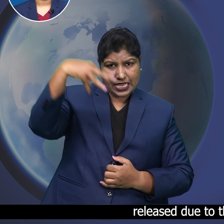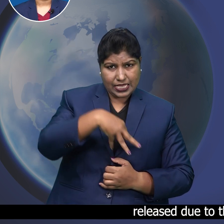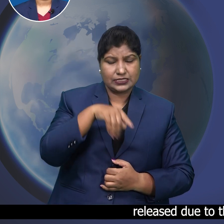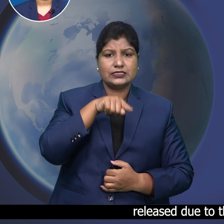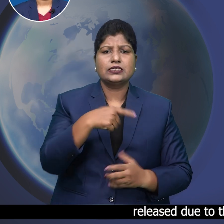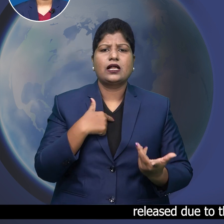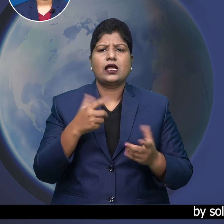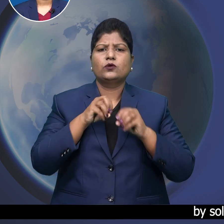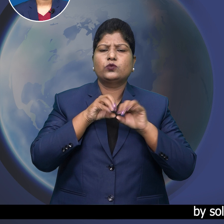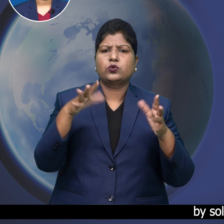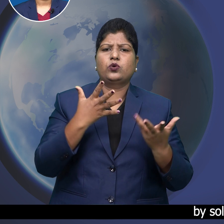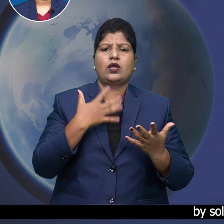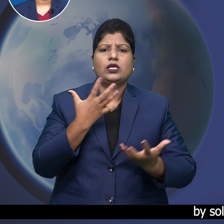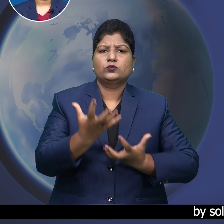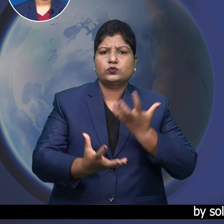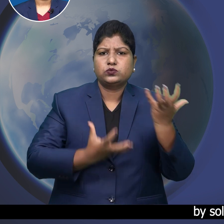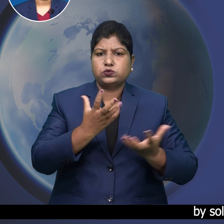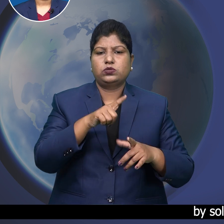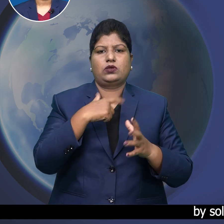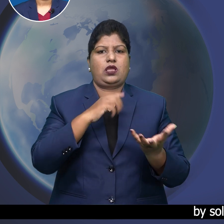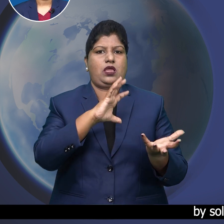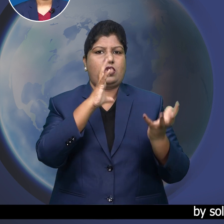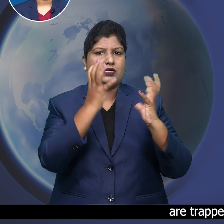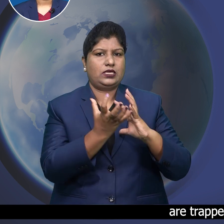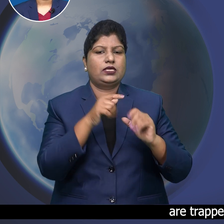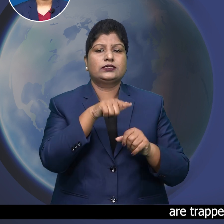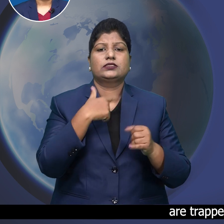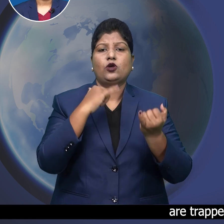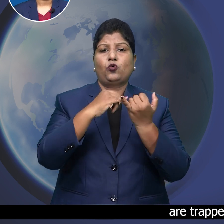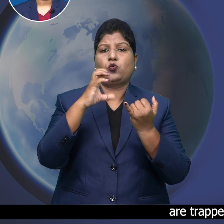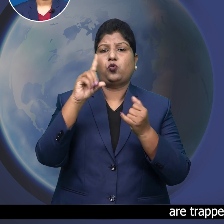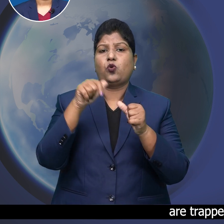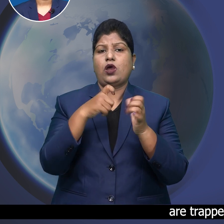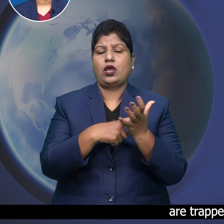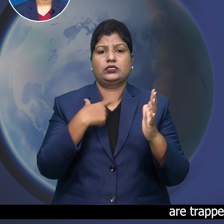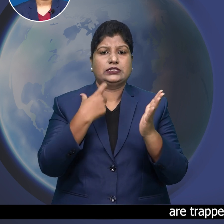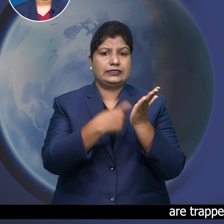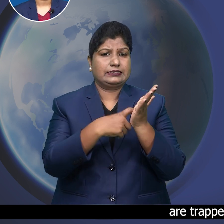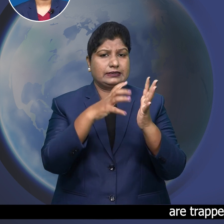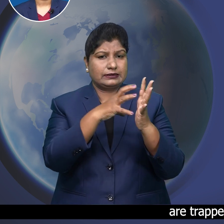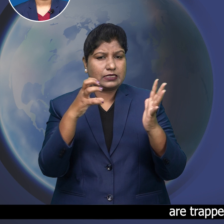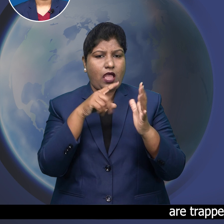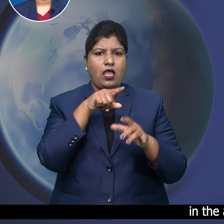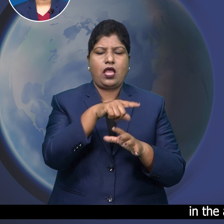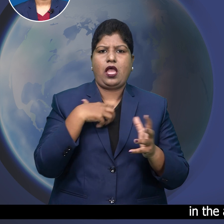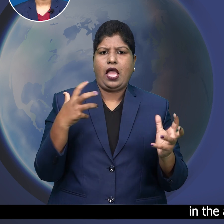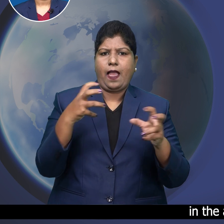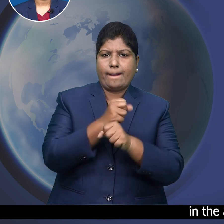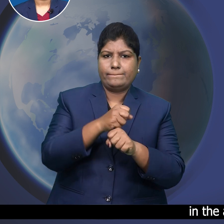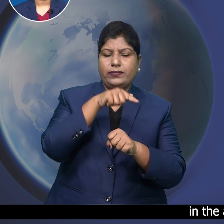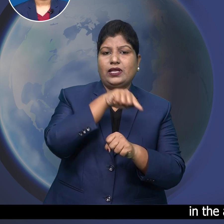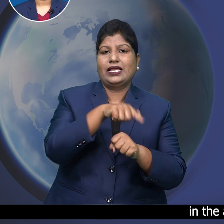the Earth by solar radiation are trapped by some gases in